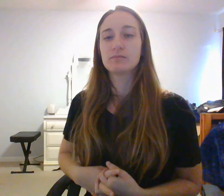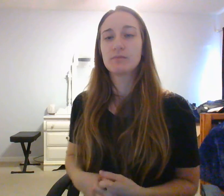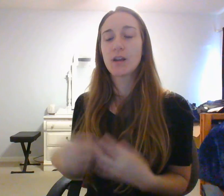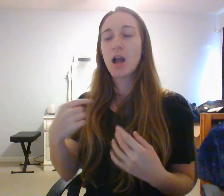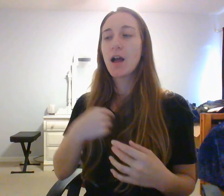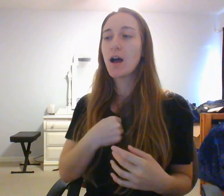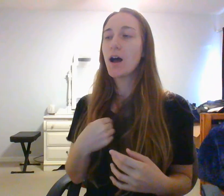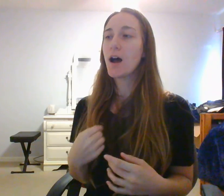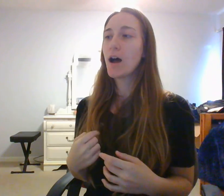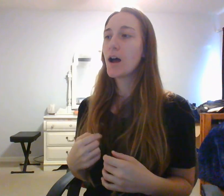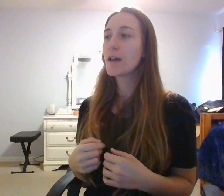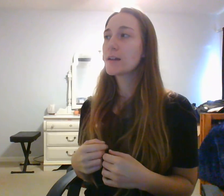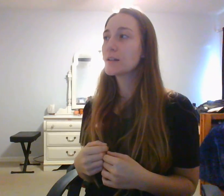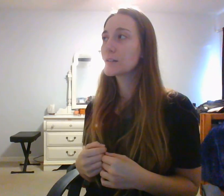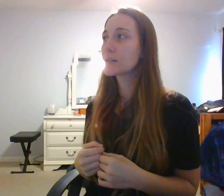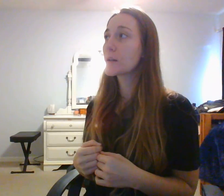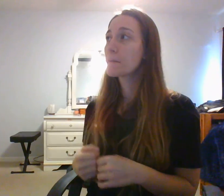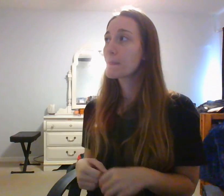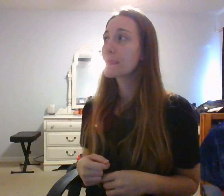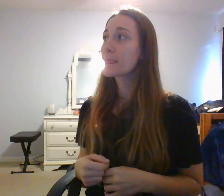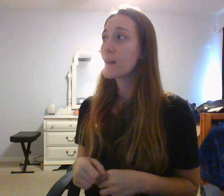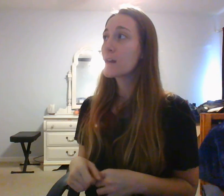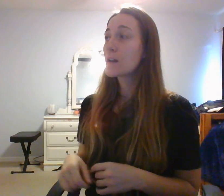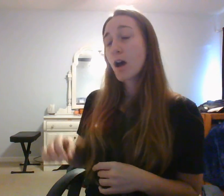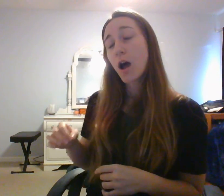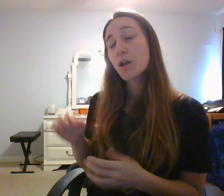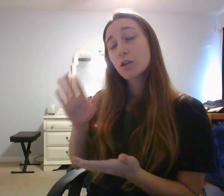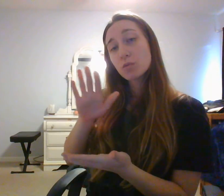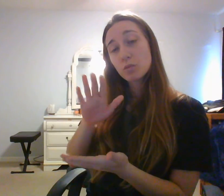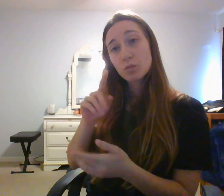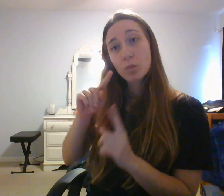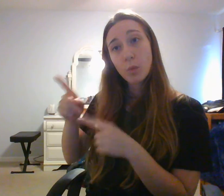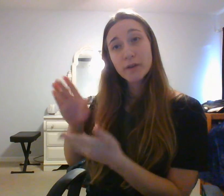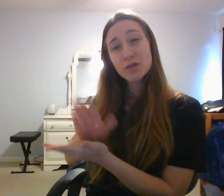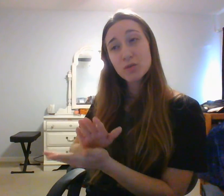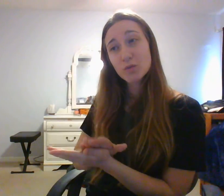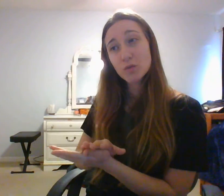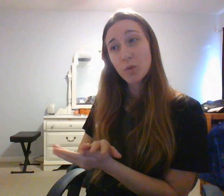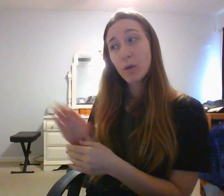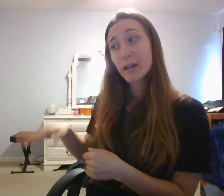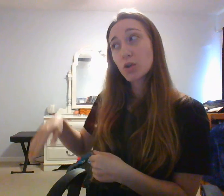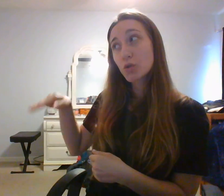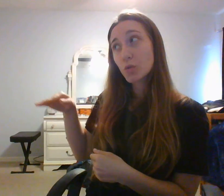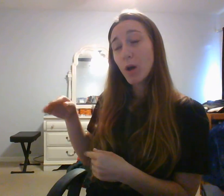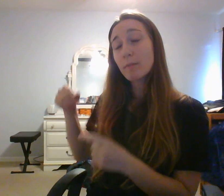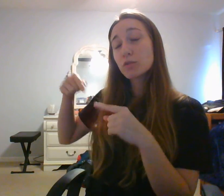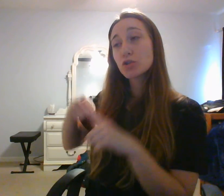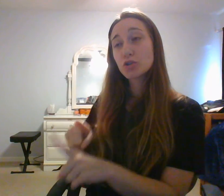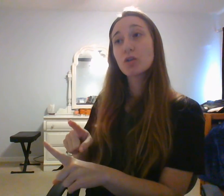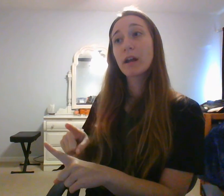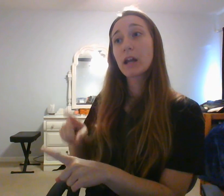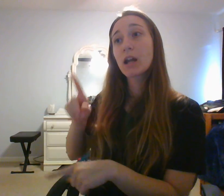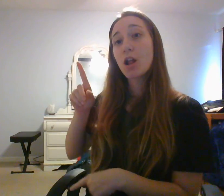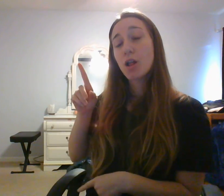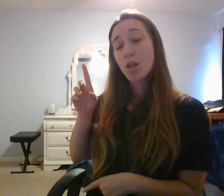I credit the fact that I got schooled, I got brought up in the movement, in the civil rights movement, to give me the